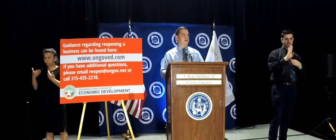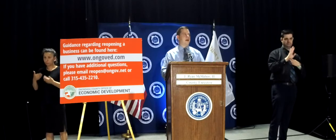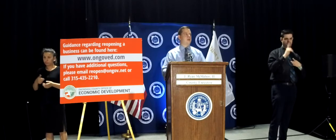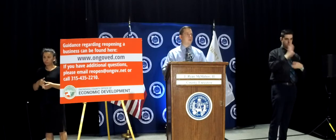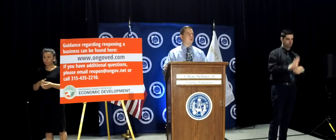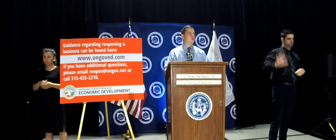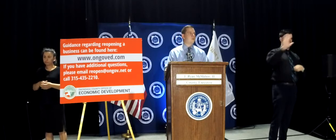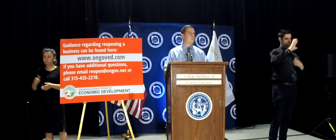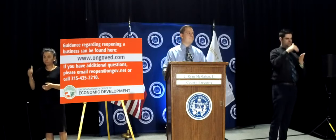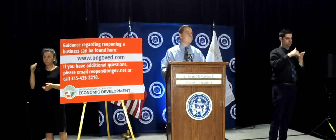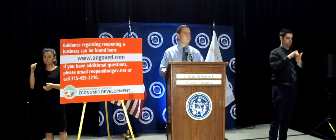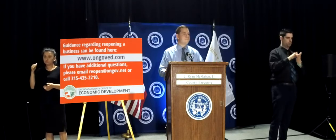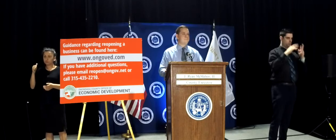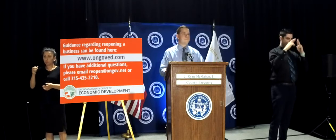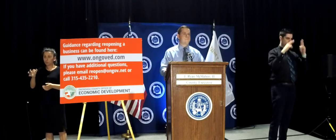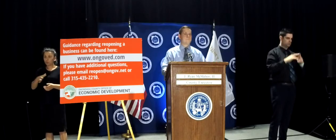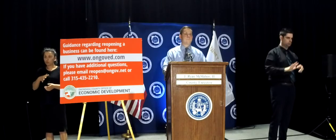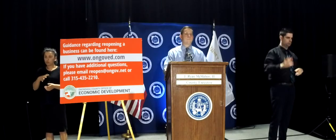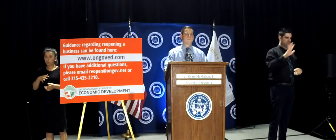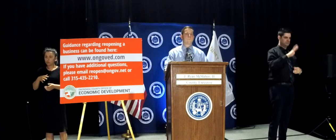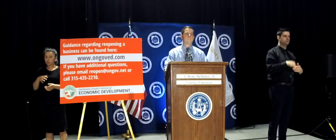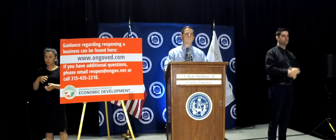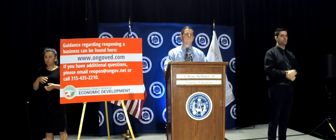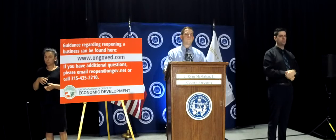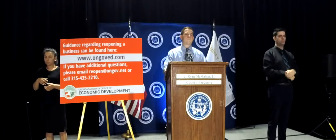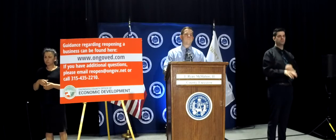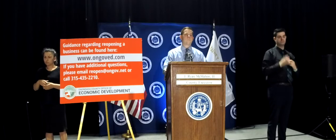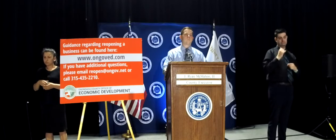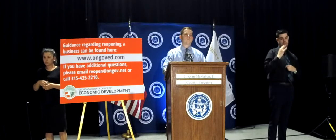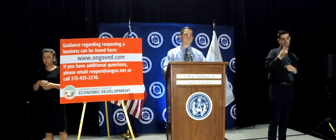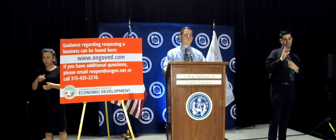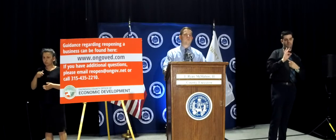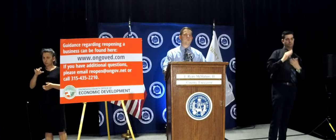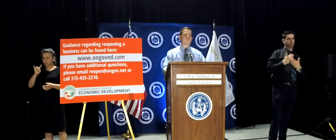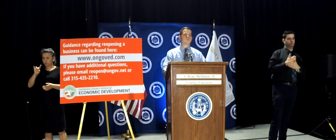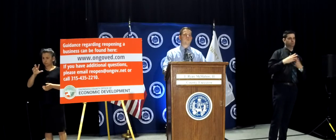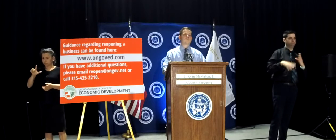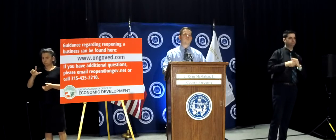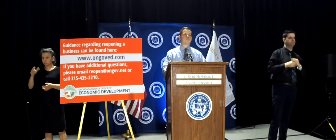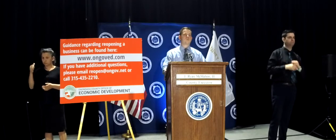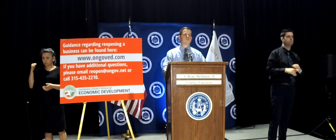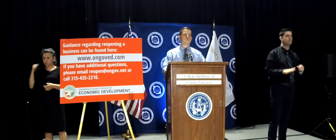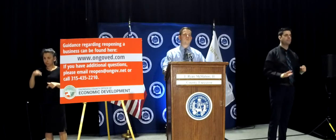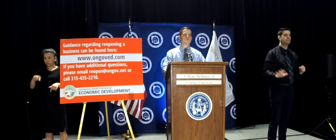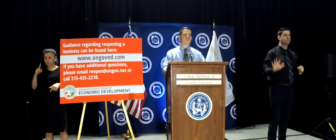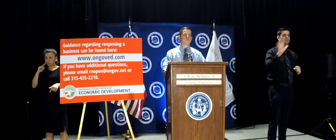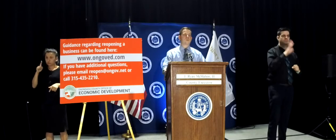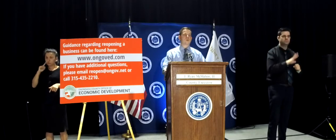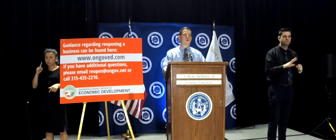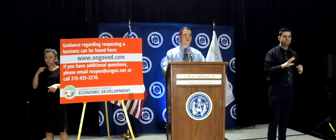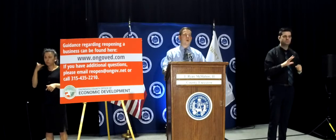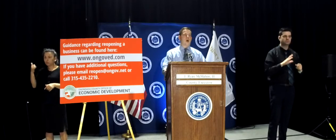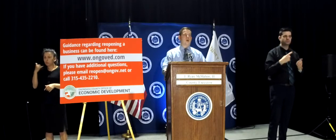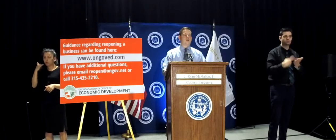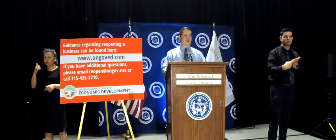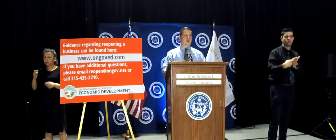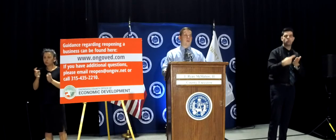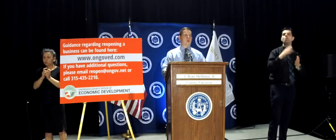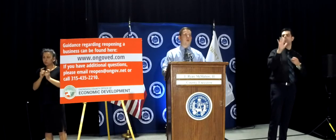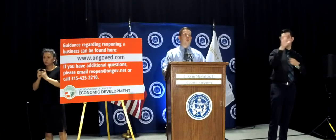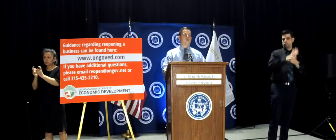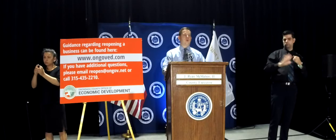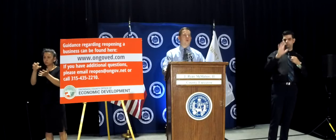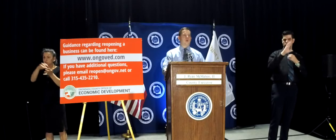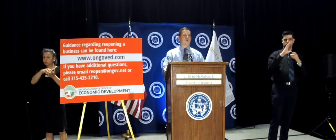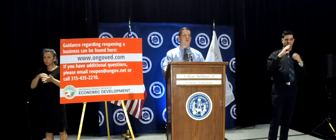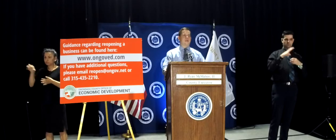in Onondaga County, I believe. On your regional call, has there been any specific mentions of Phase 3? Talking about it,